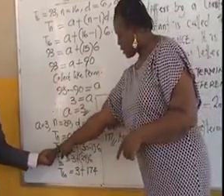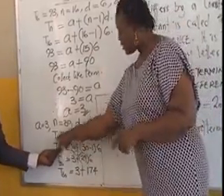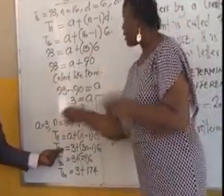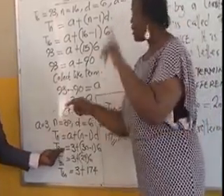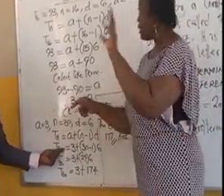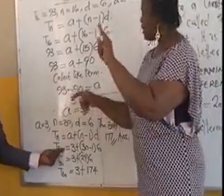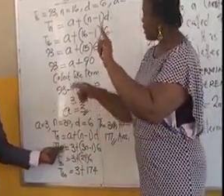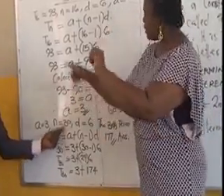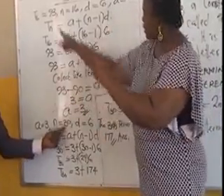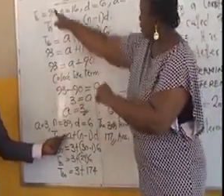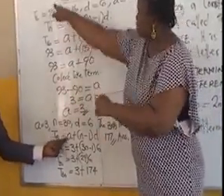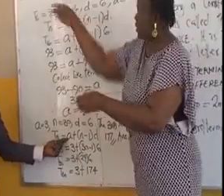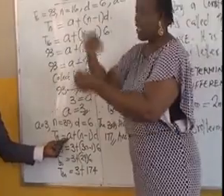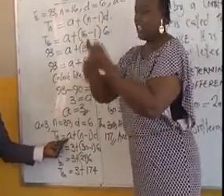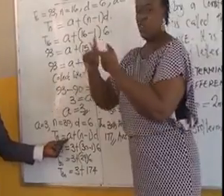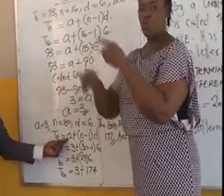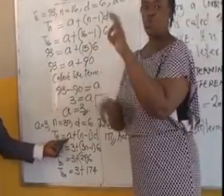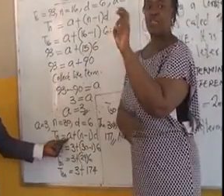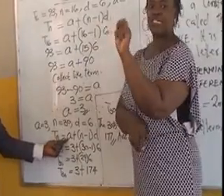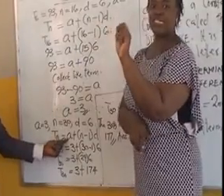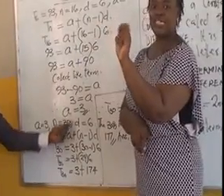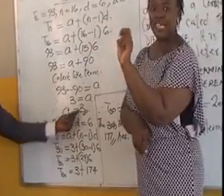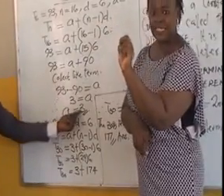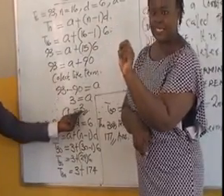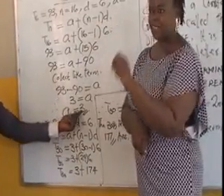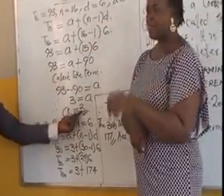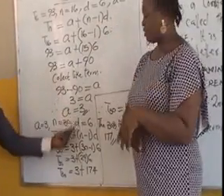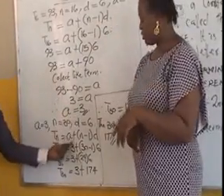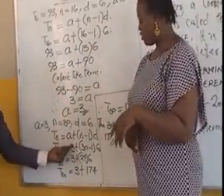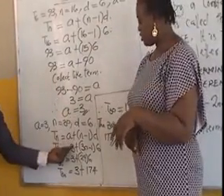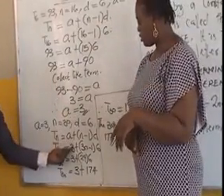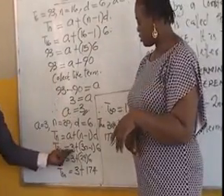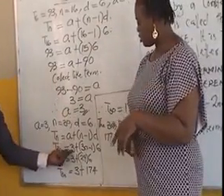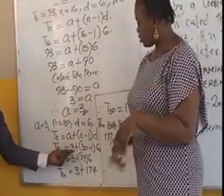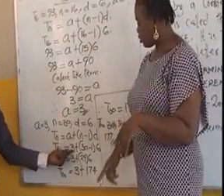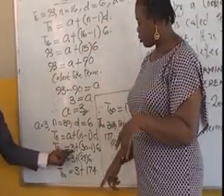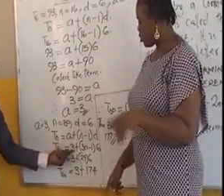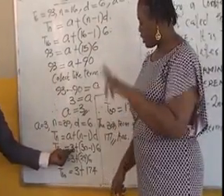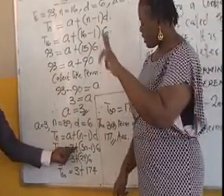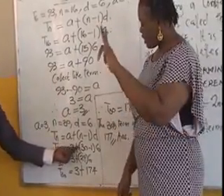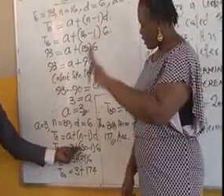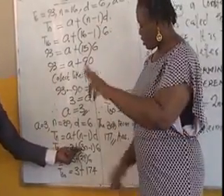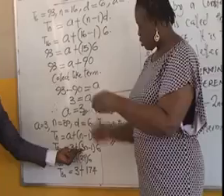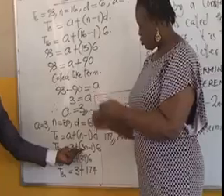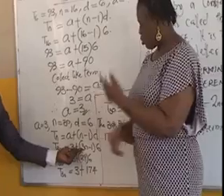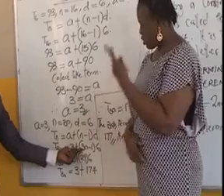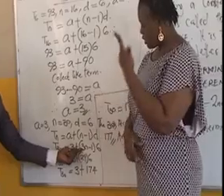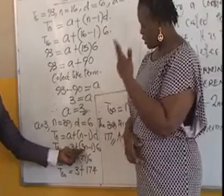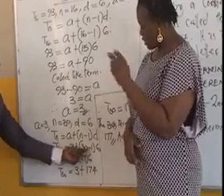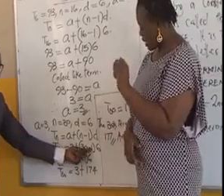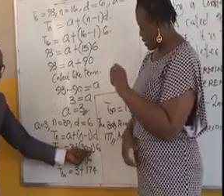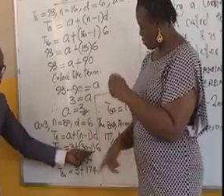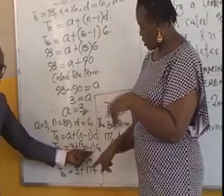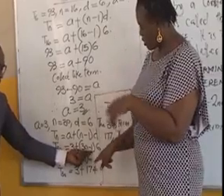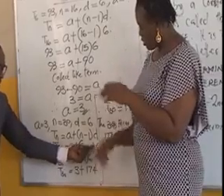30 equals to the value of A. This time around you have it. Just put it there, substitute 3 plus N is